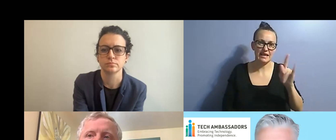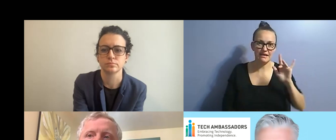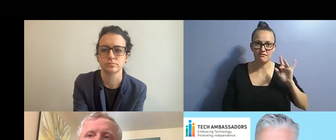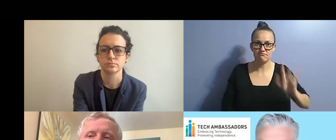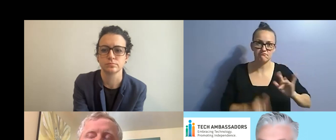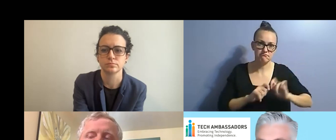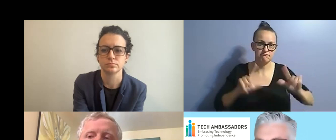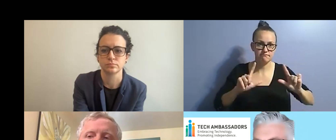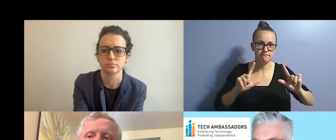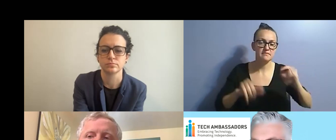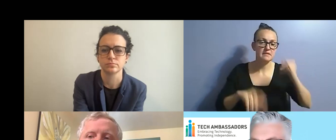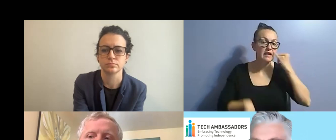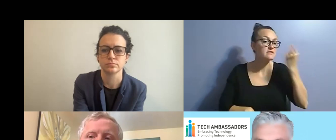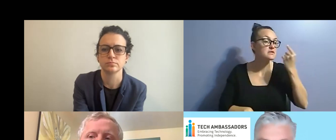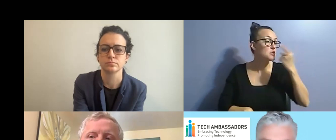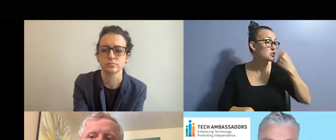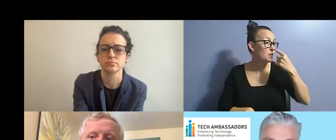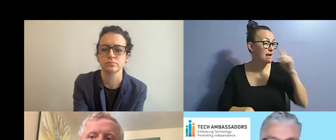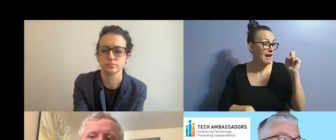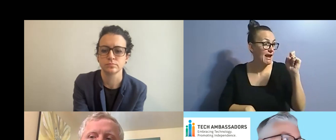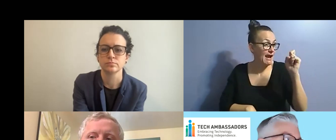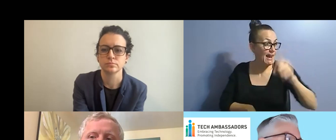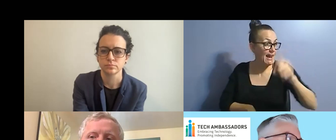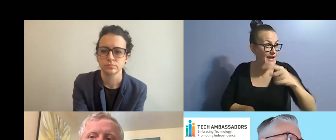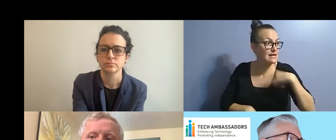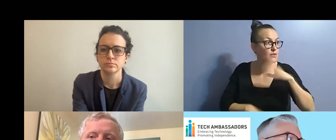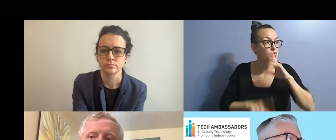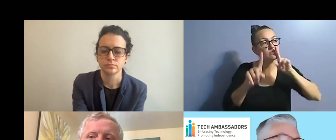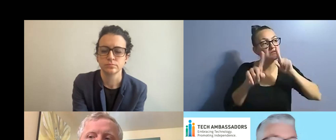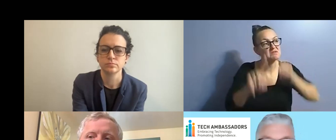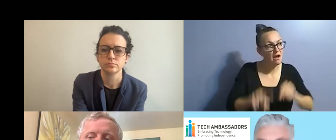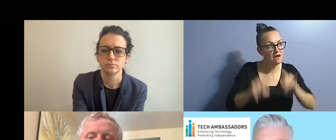somebody can do that while we're talking.